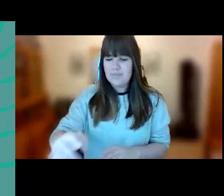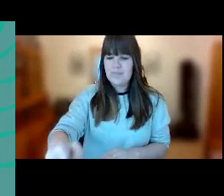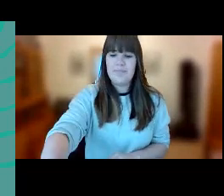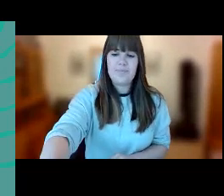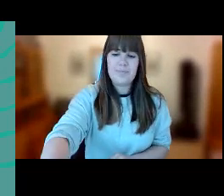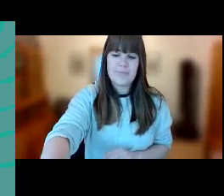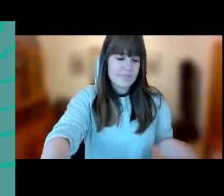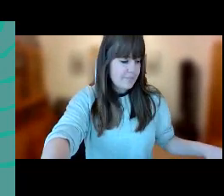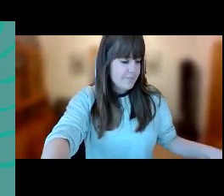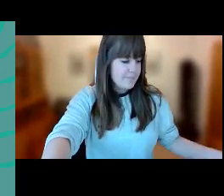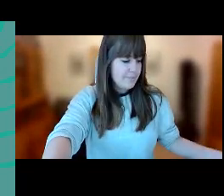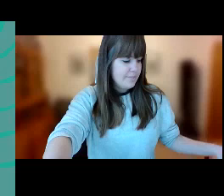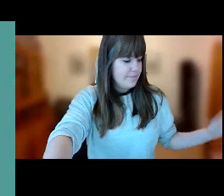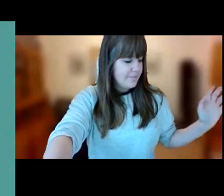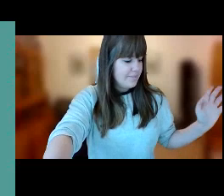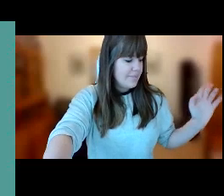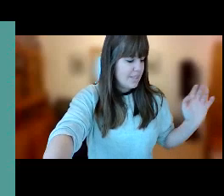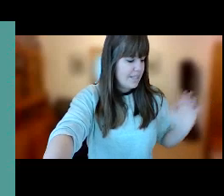communication.